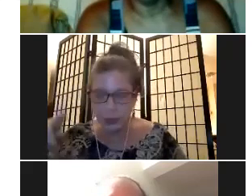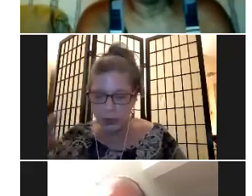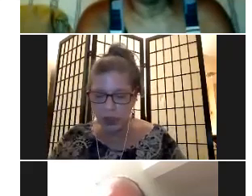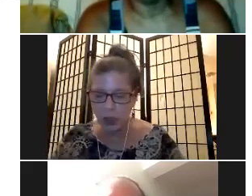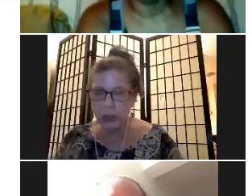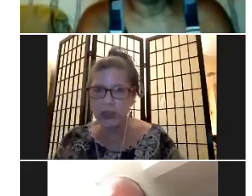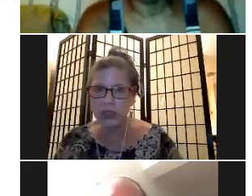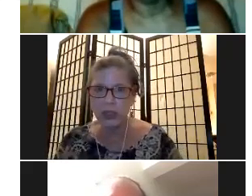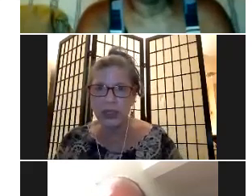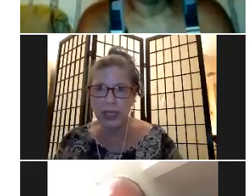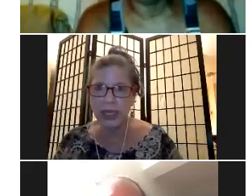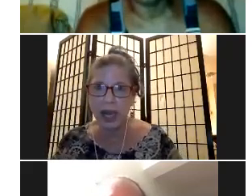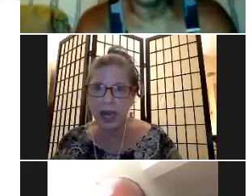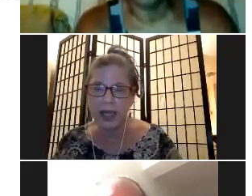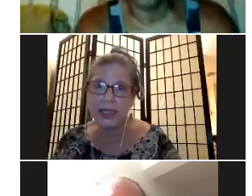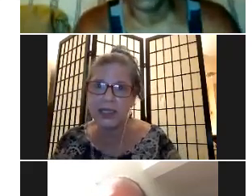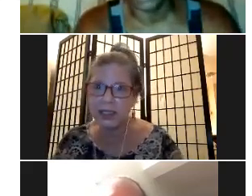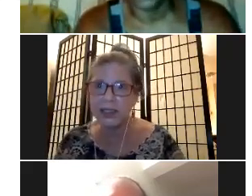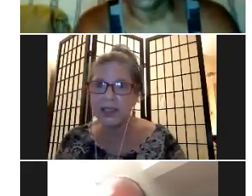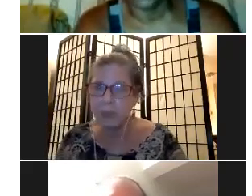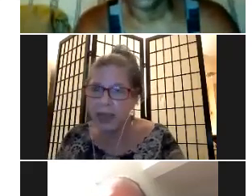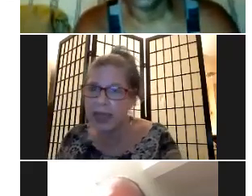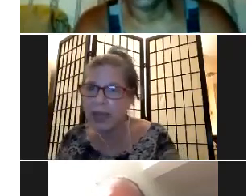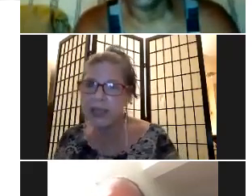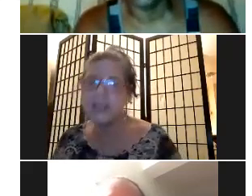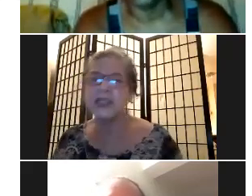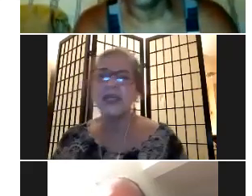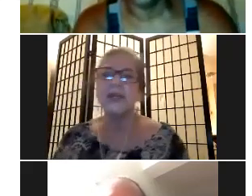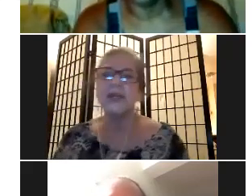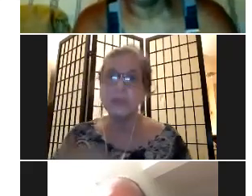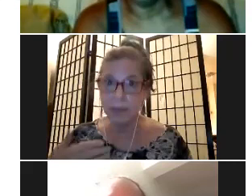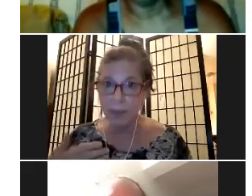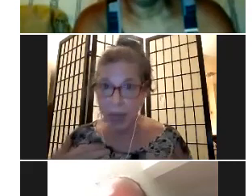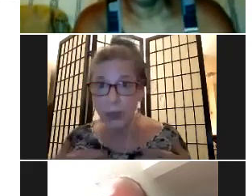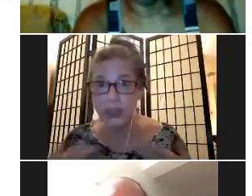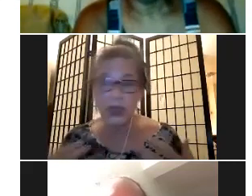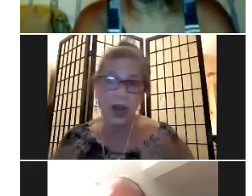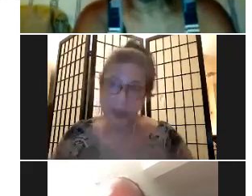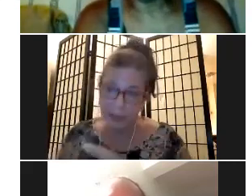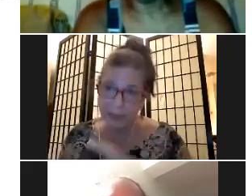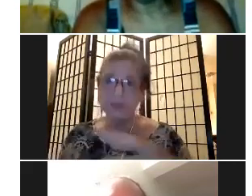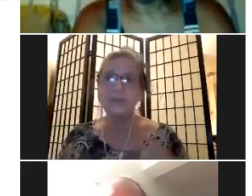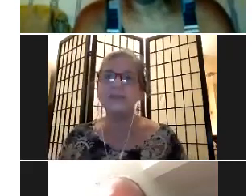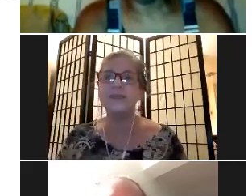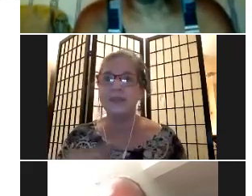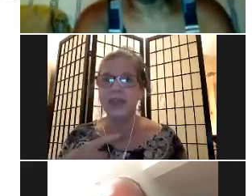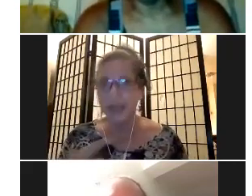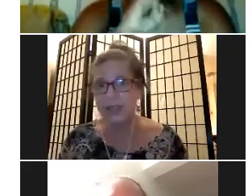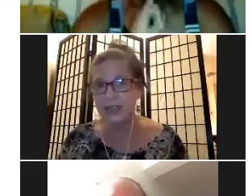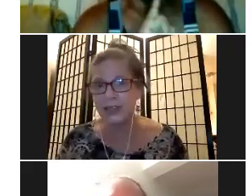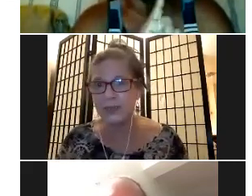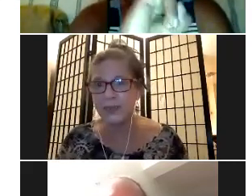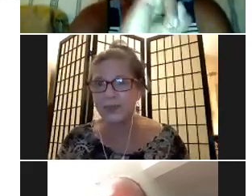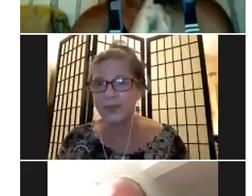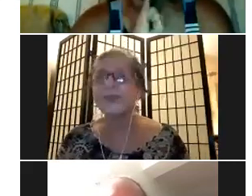people don't use the is, my name is, I was taught the is.